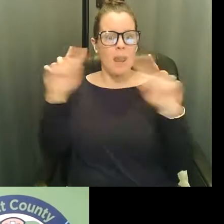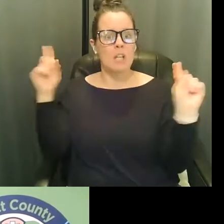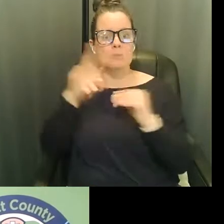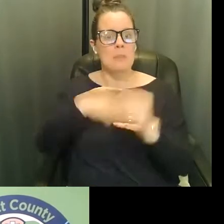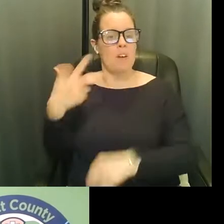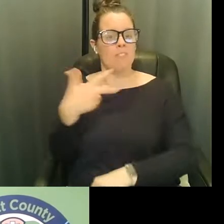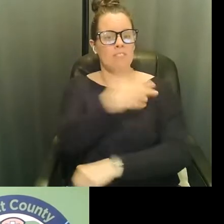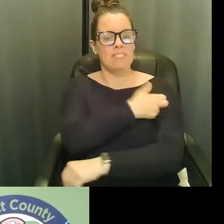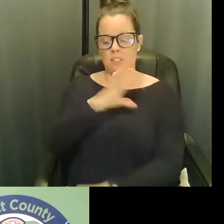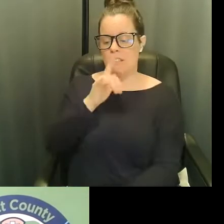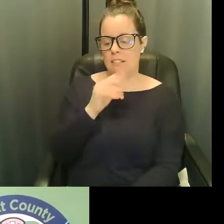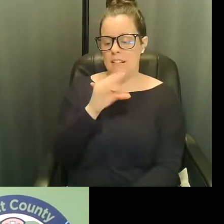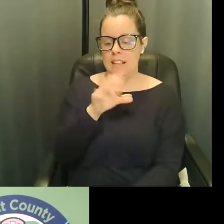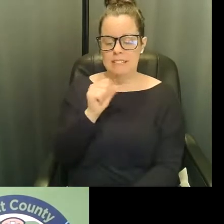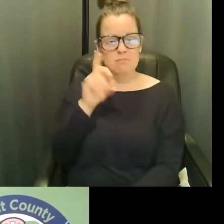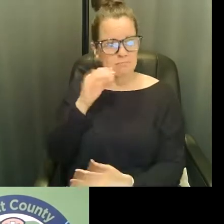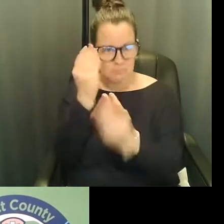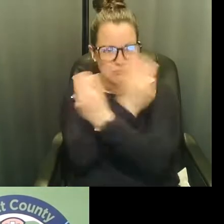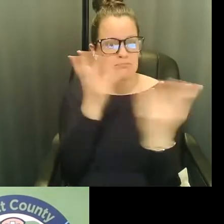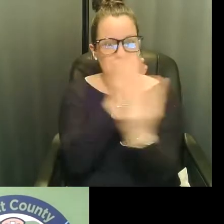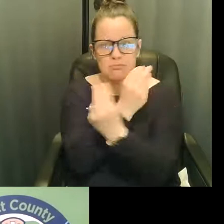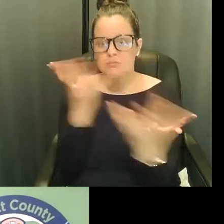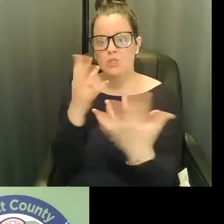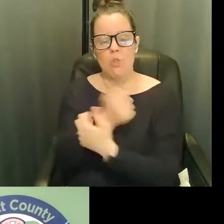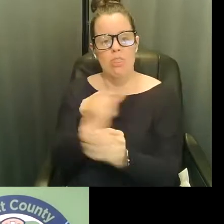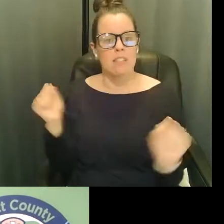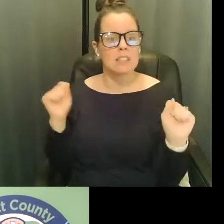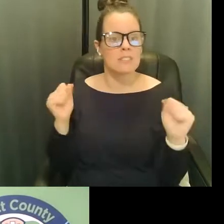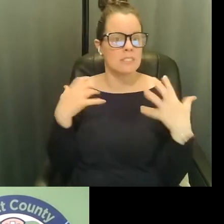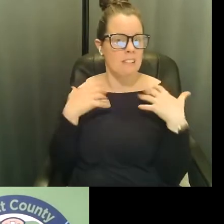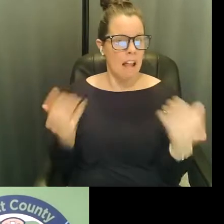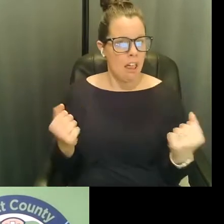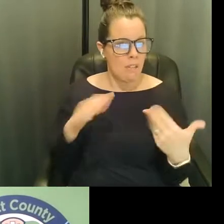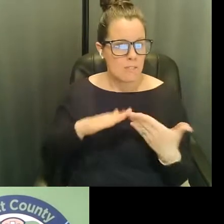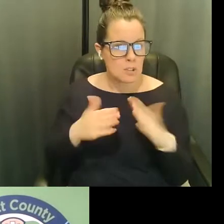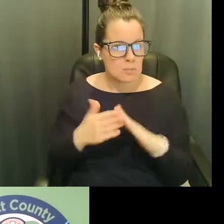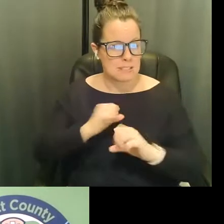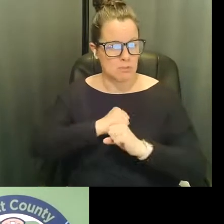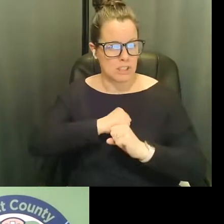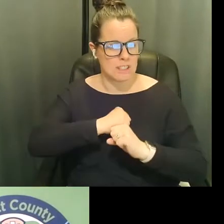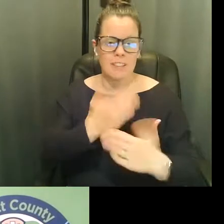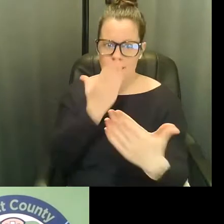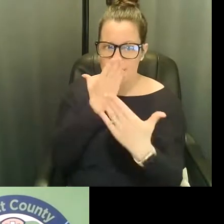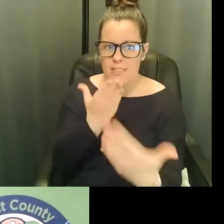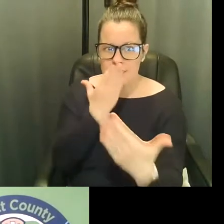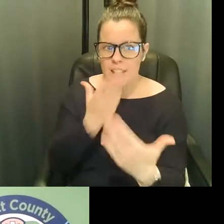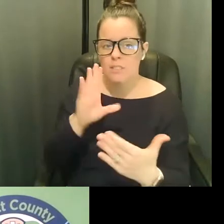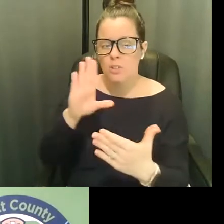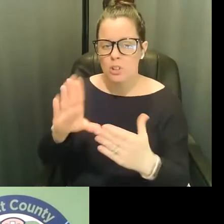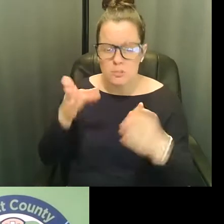clinics were communicated so the health and safety of our community were protected. Thank you for your